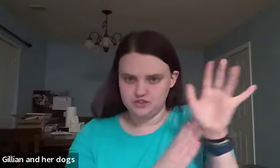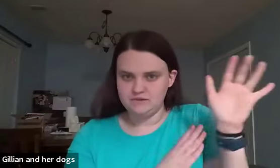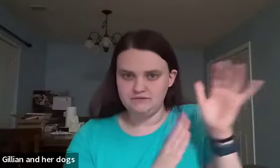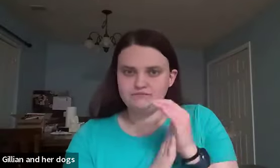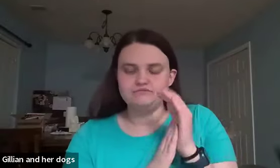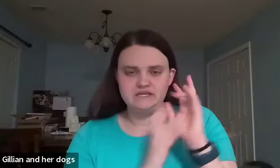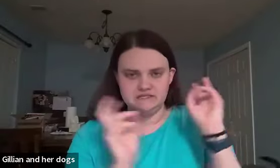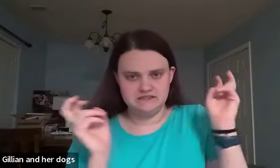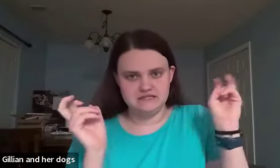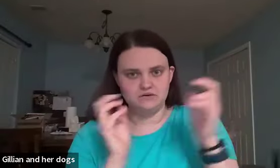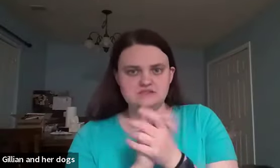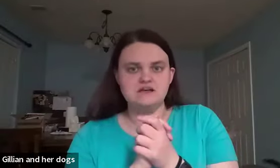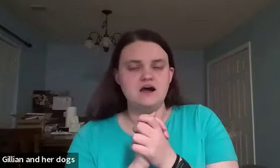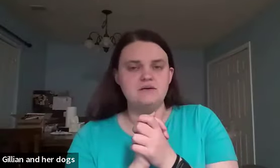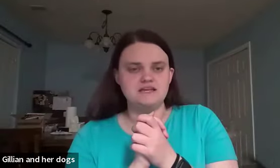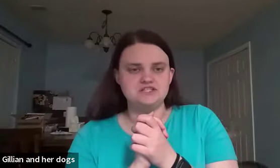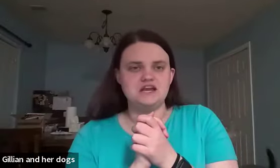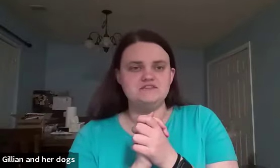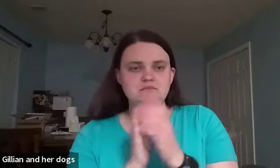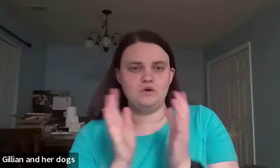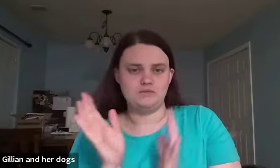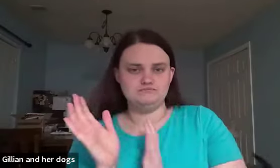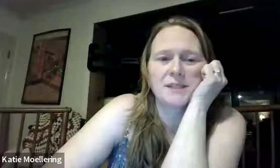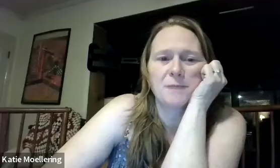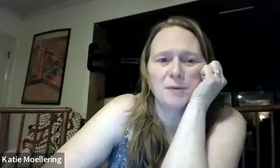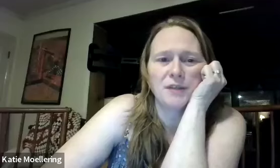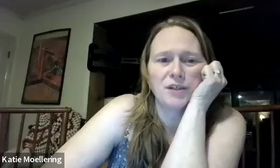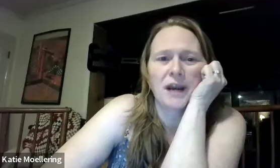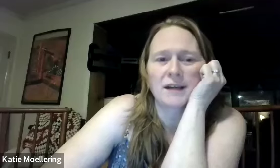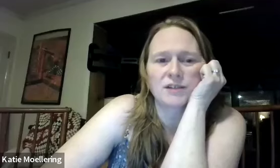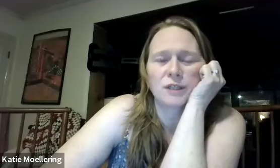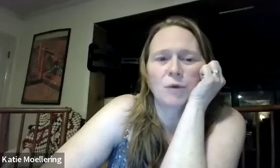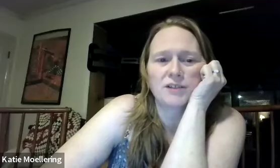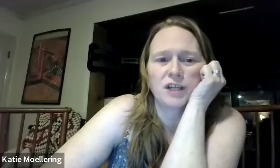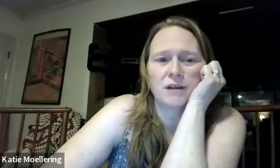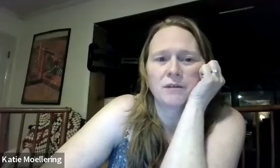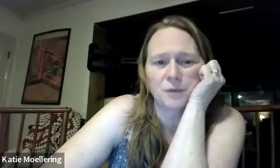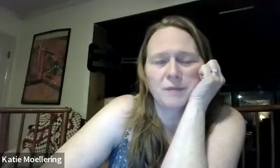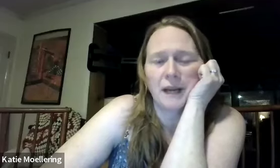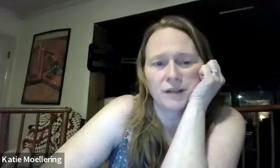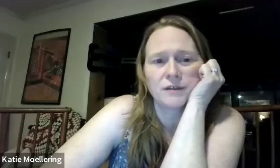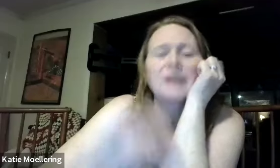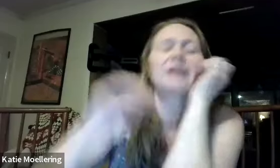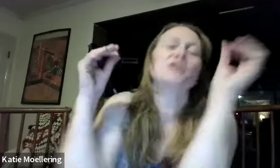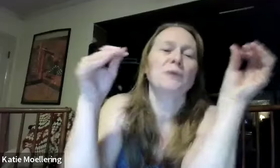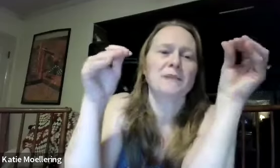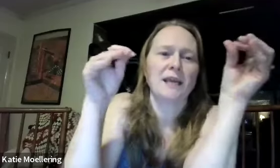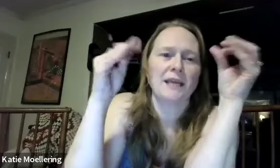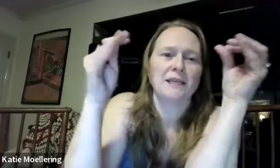finger spell the titles. That's just kind Is of the that more. because people think you're actually watching Three Bears? Like, do you know what I'm saying? Is